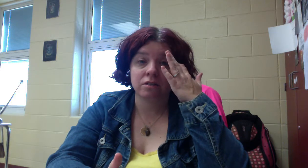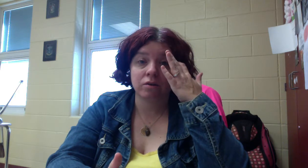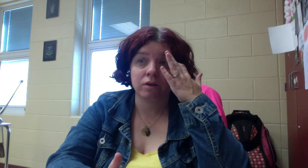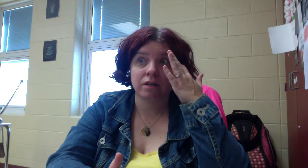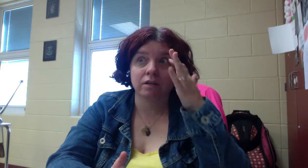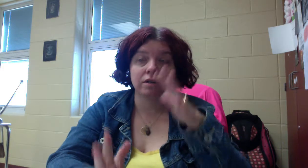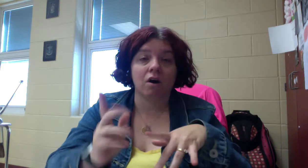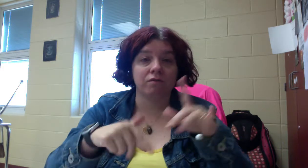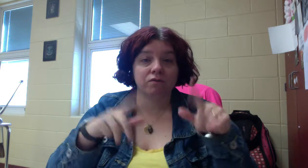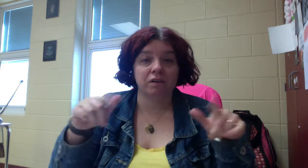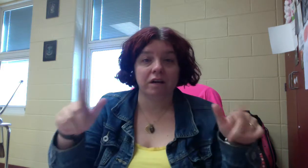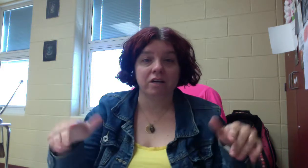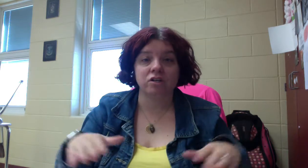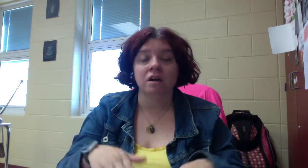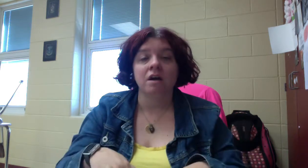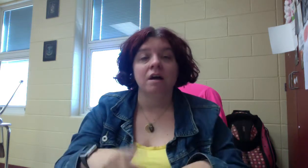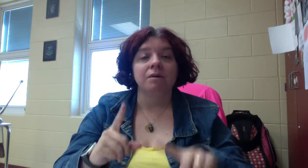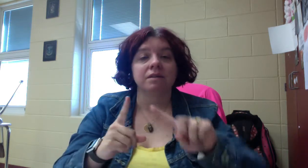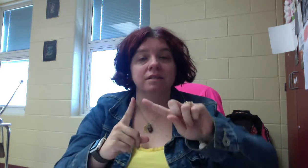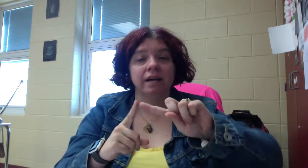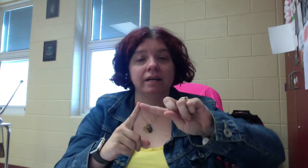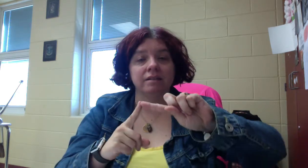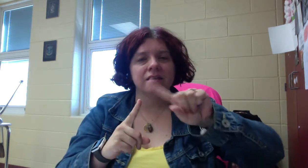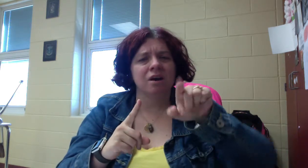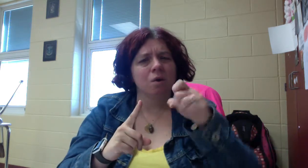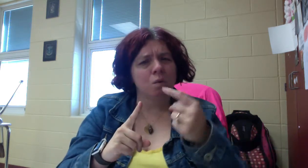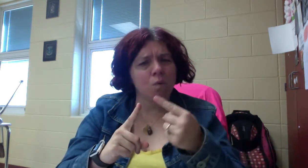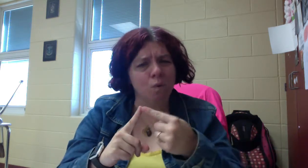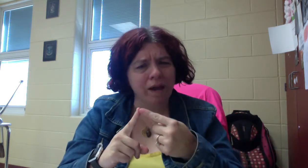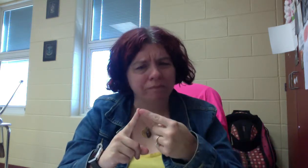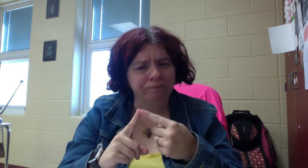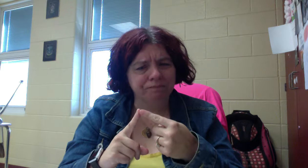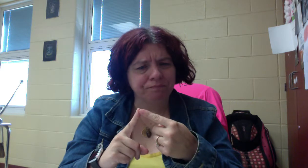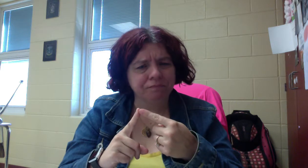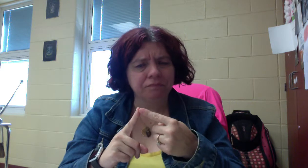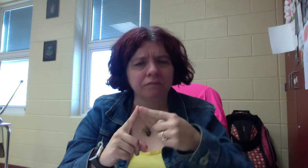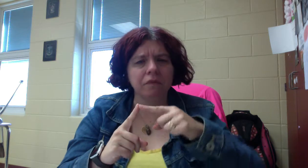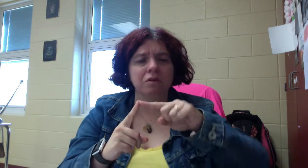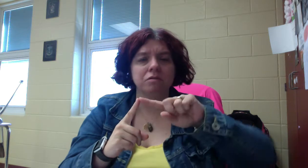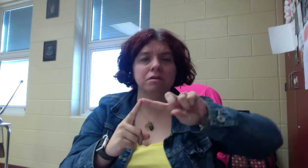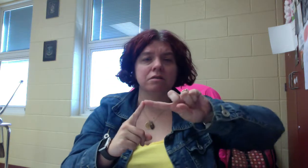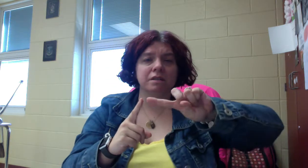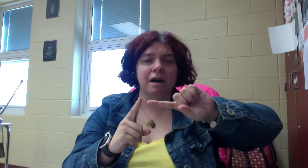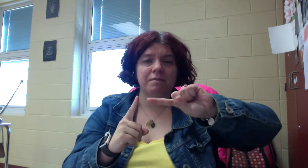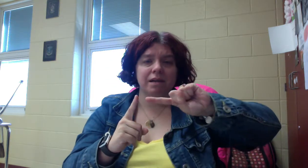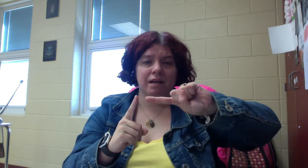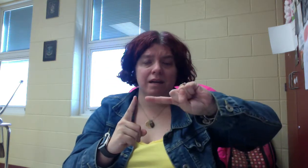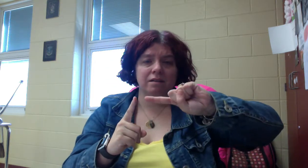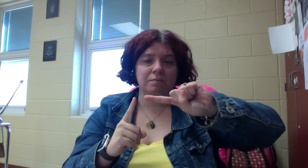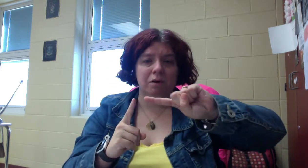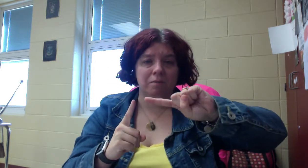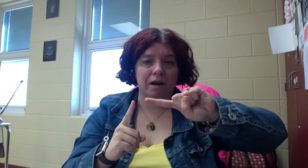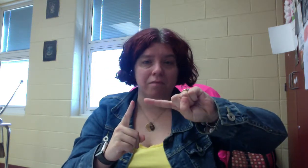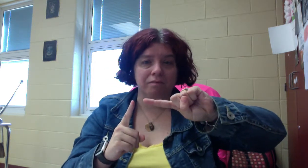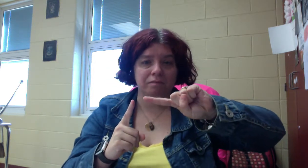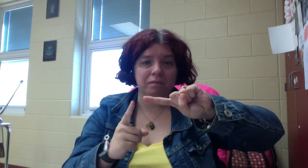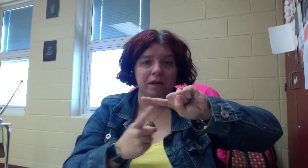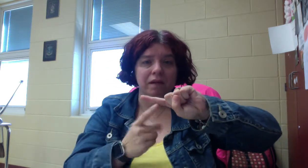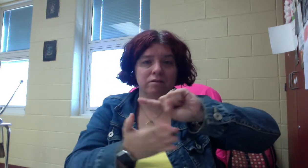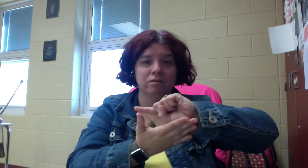it offers variation. But the sign is when. So your dominant hand is palm out, okay? So